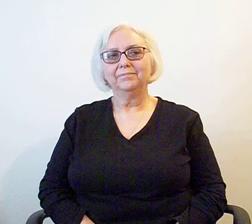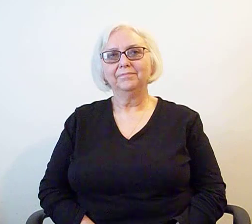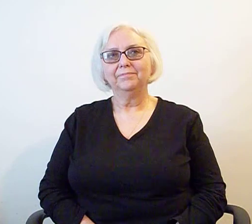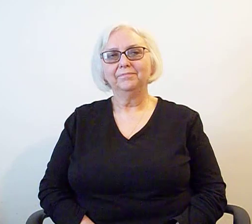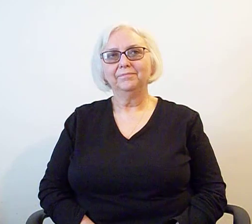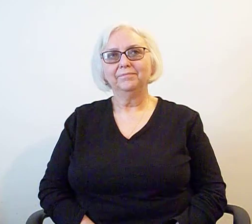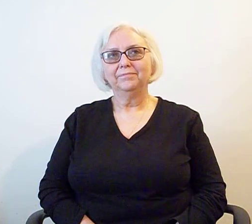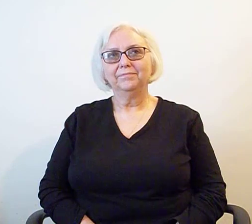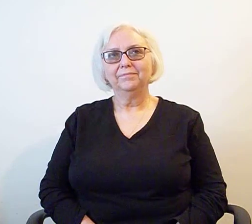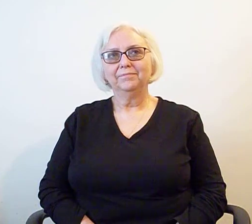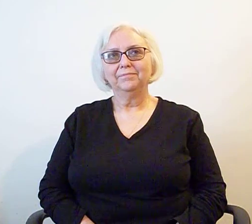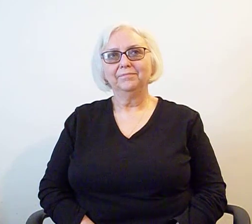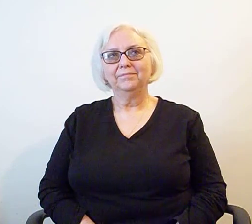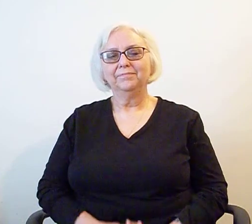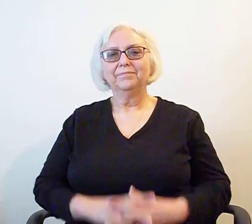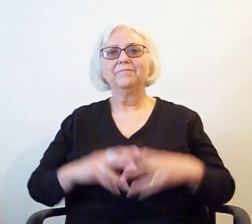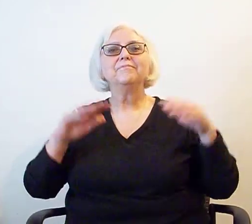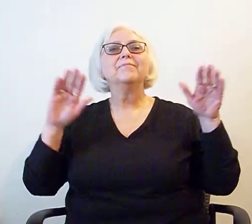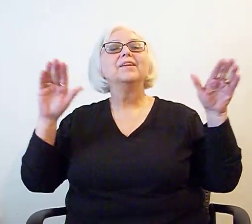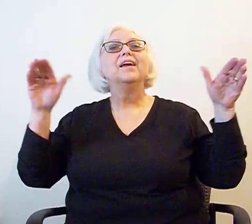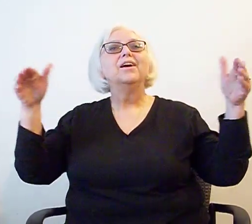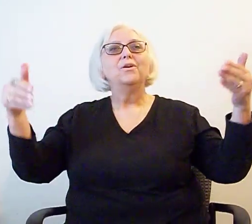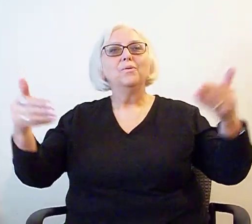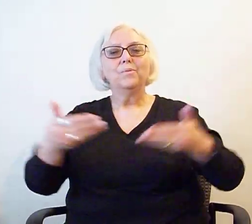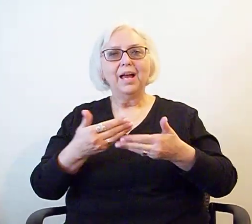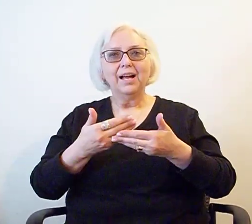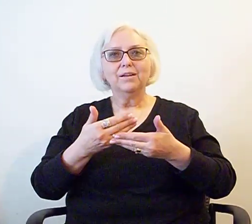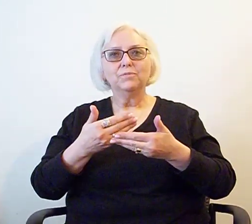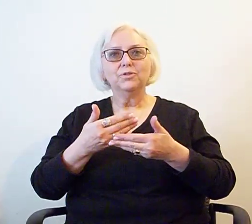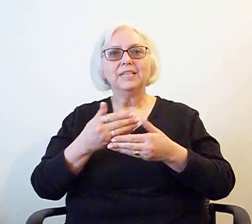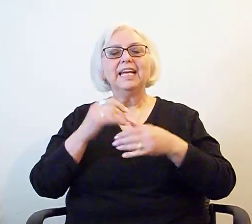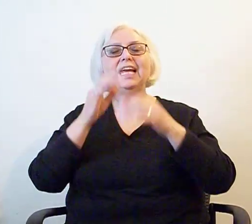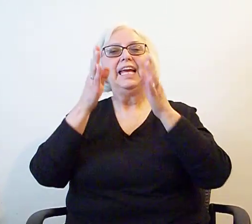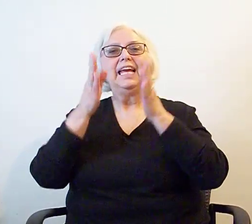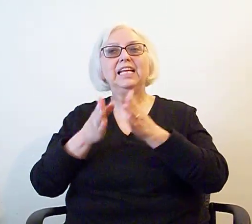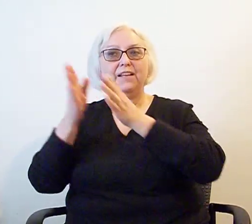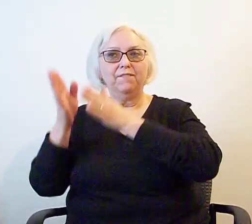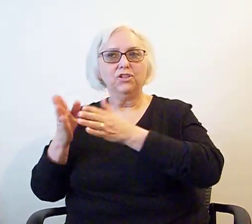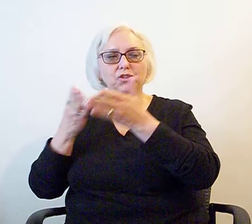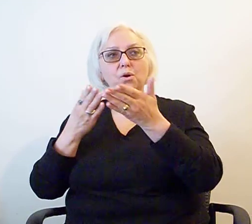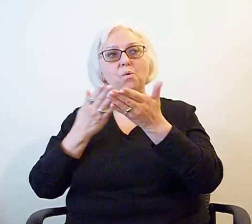Welcome to the Individual Rights and Responsibilities,